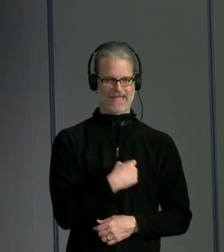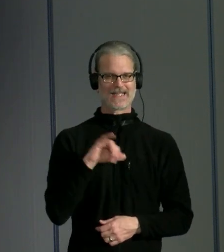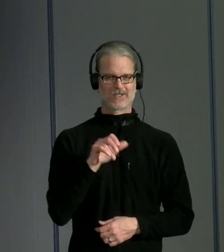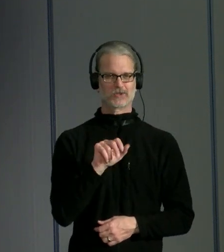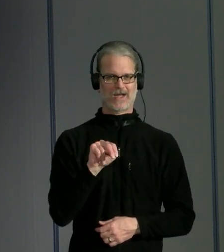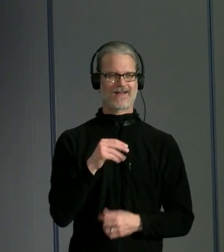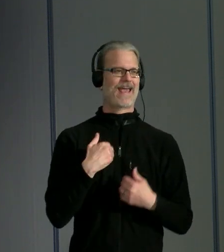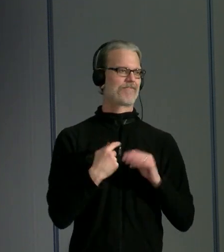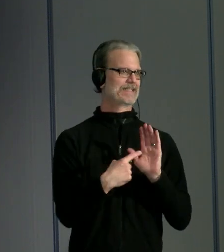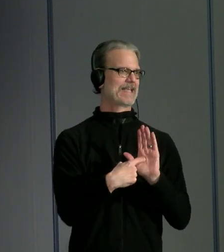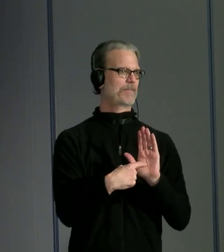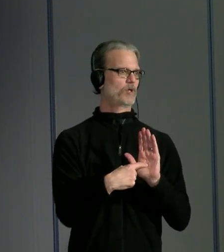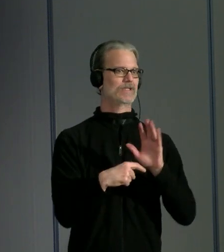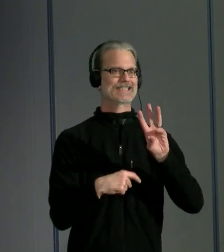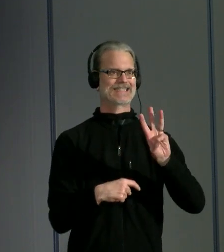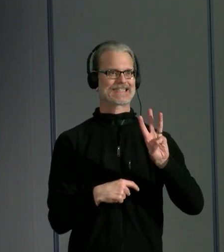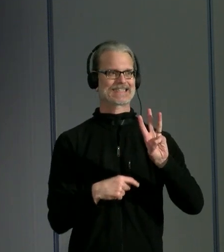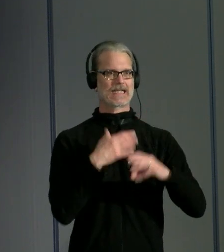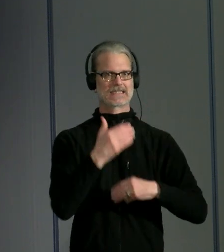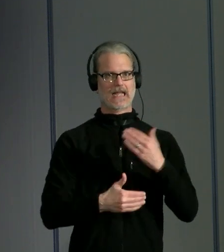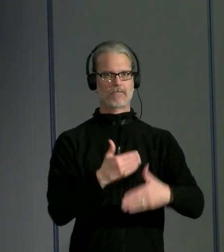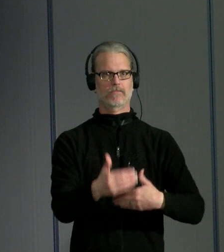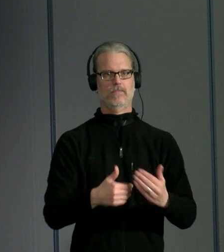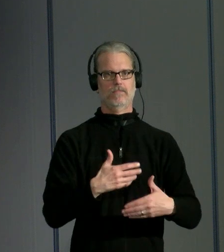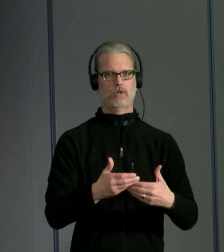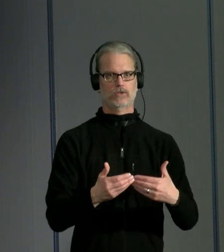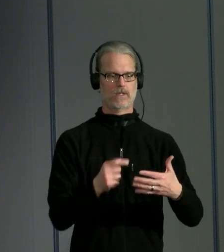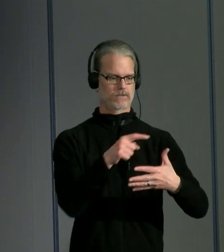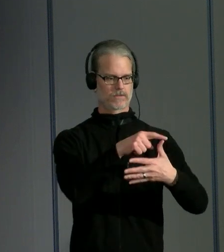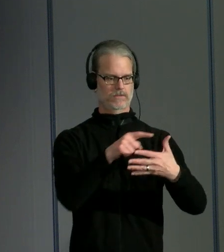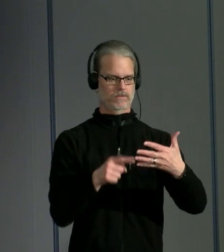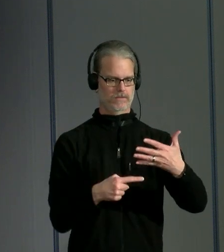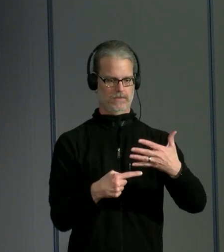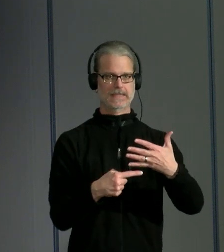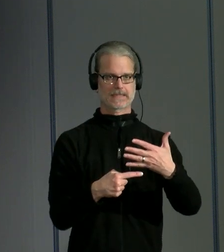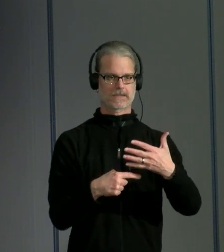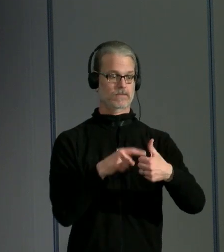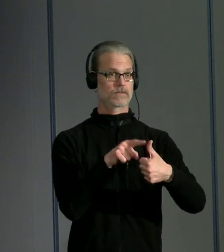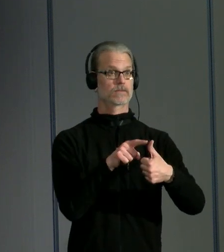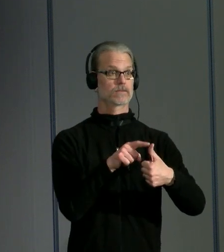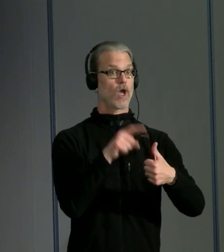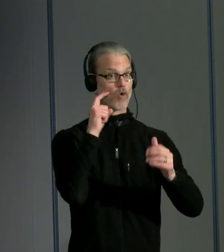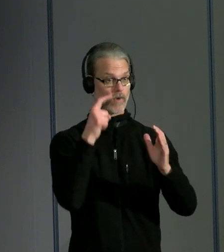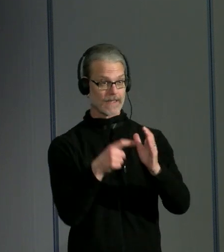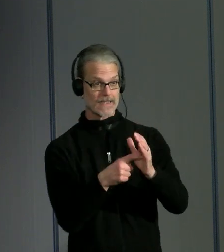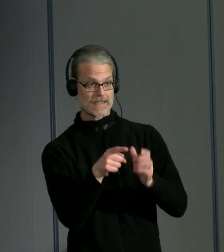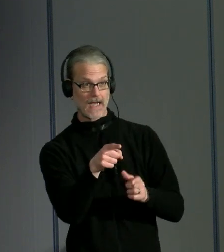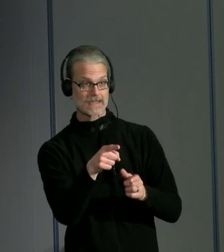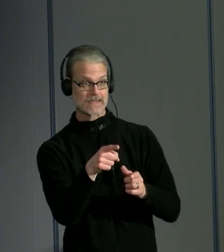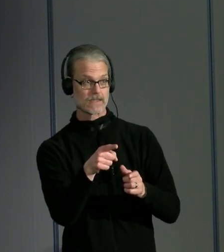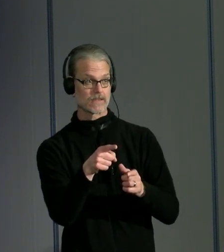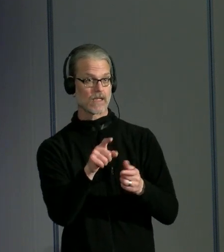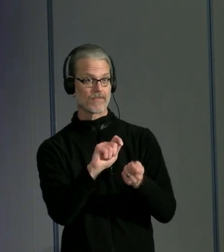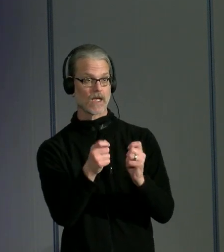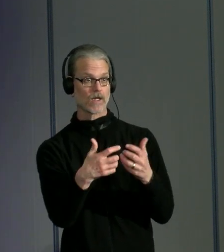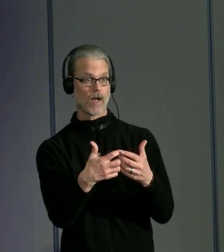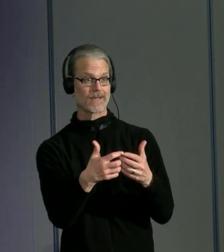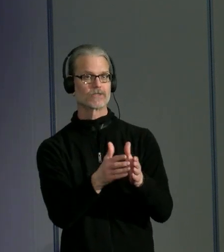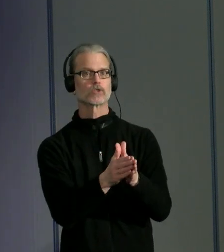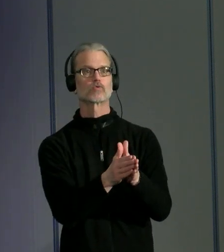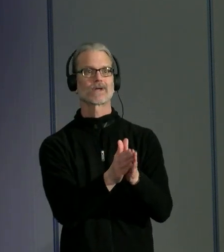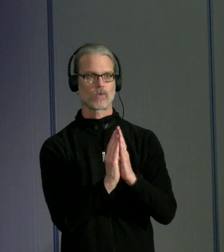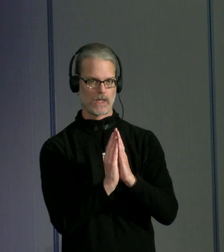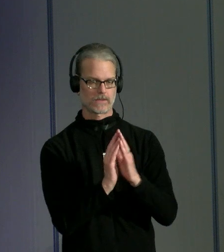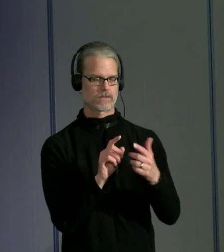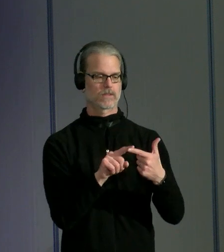developed this sample 6-step process, starting with step 1, recognizing an accommodation request.